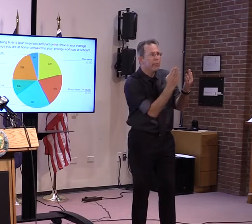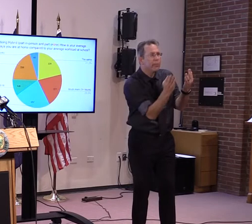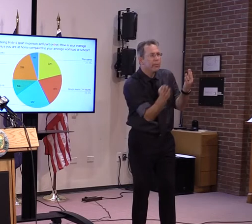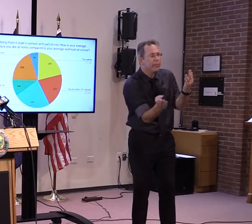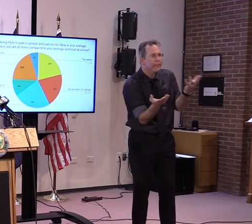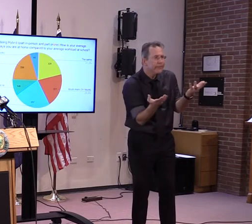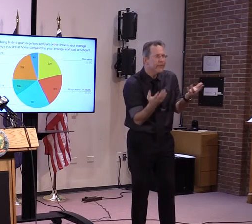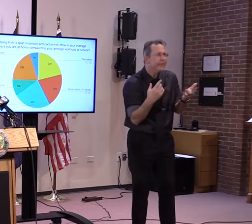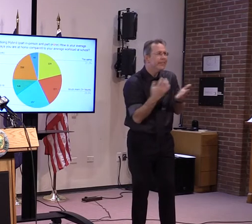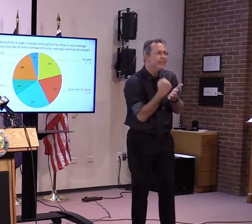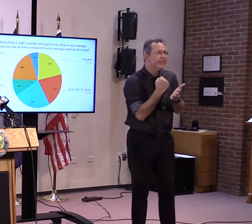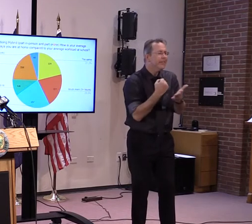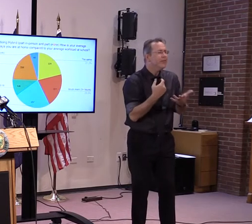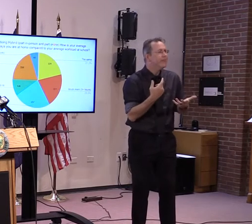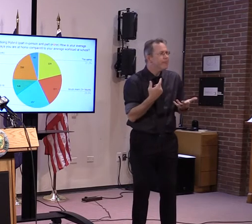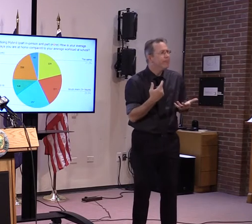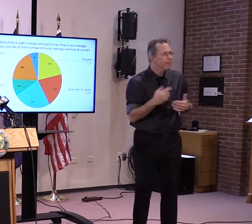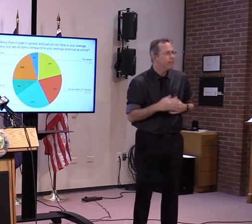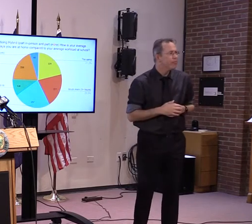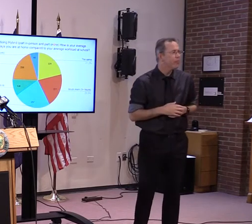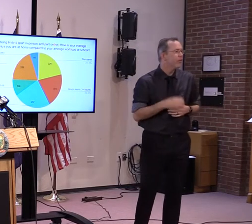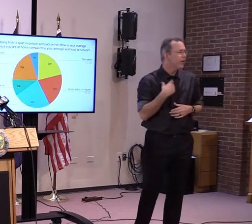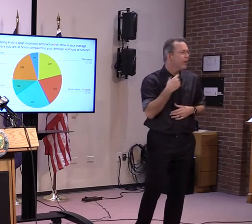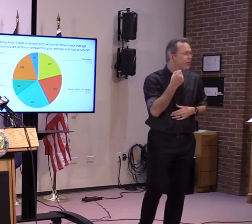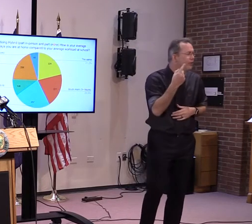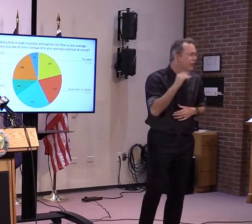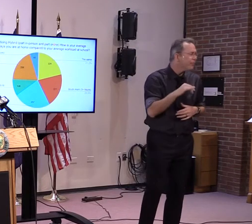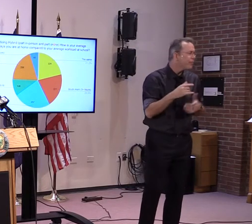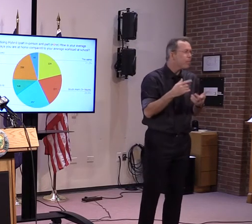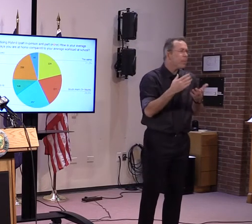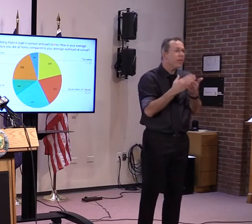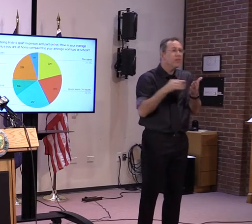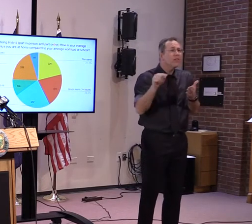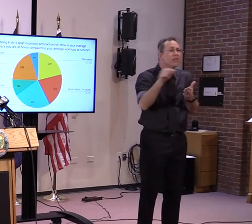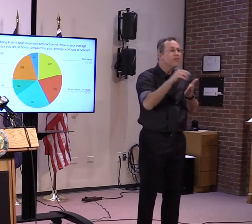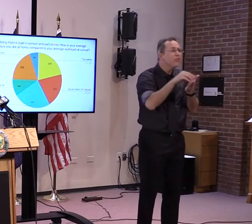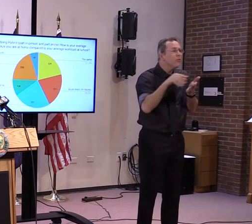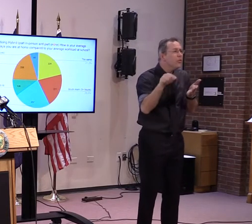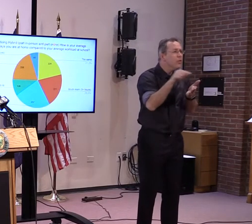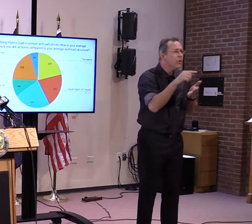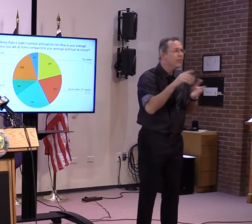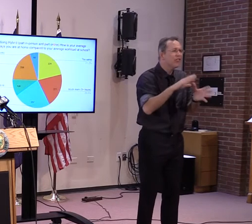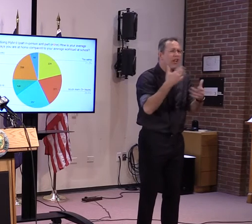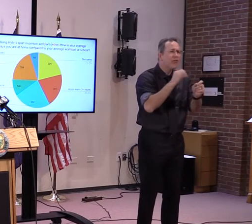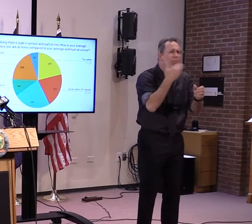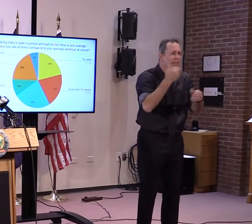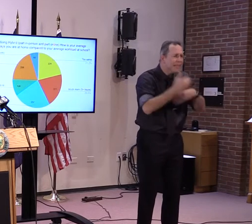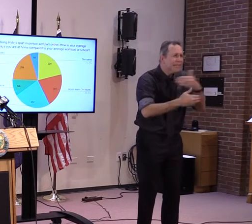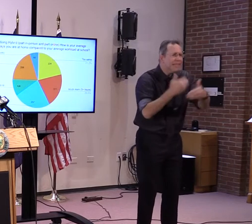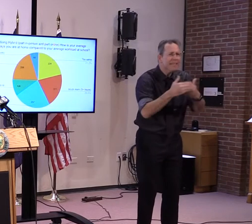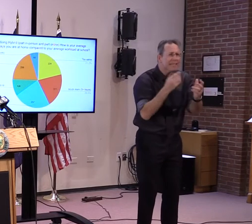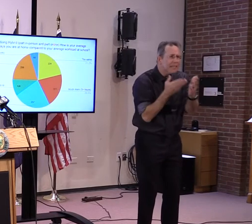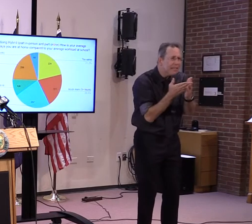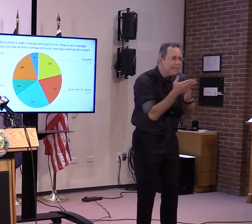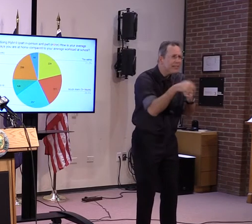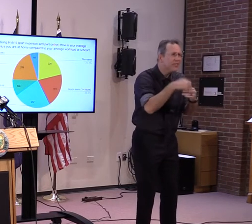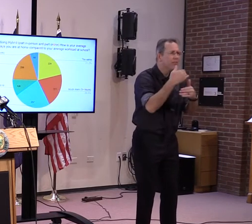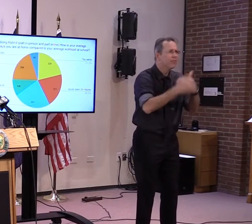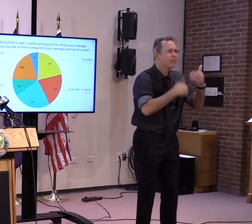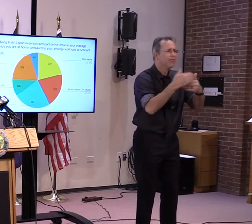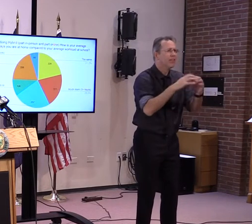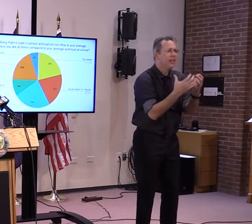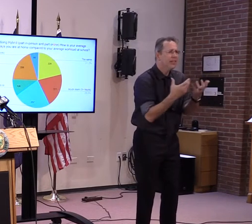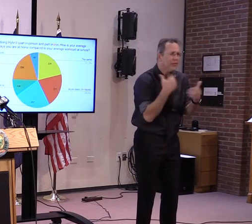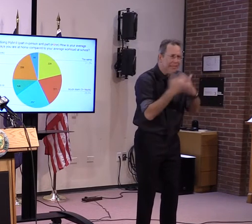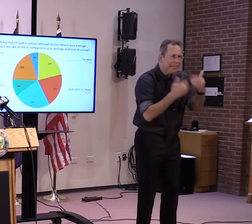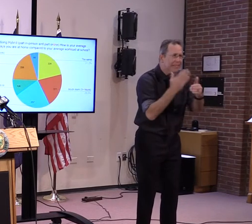know, something that we need to understand is that our students are doing the best they can, but we also need to, as a community, support them and be safe with what we